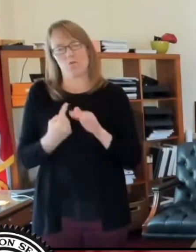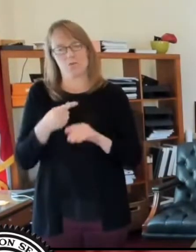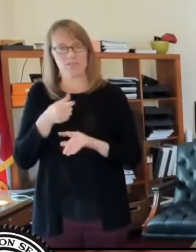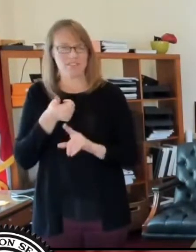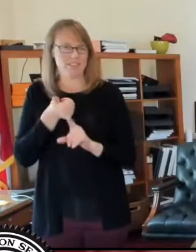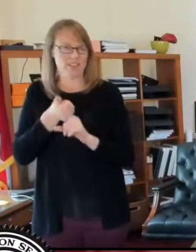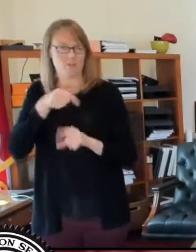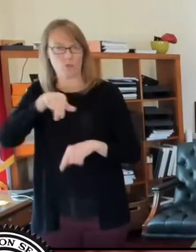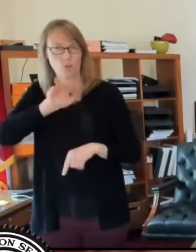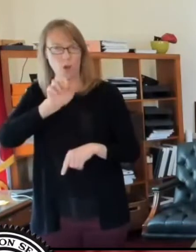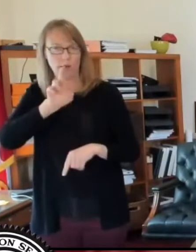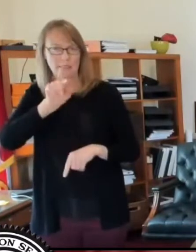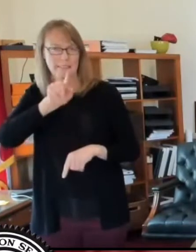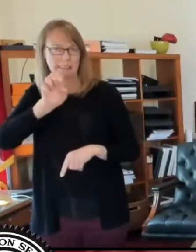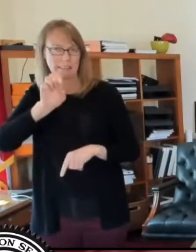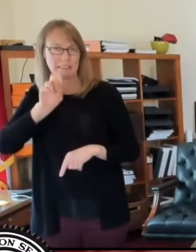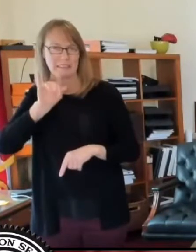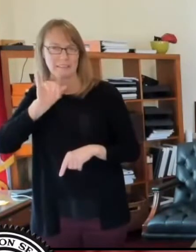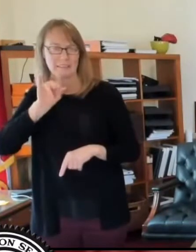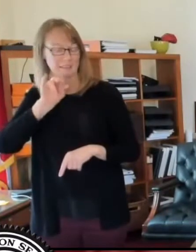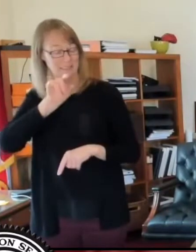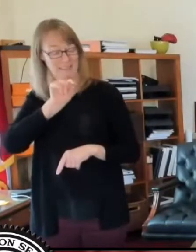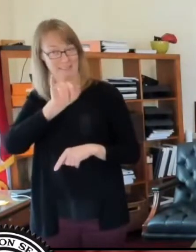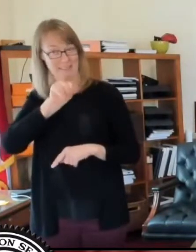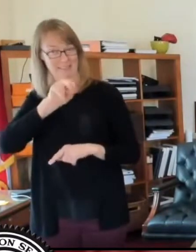get the results of that test back.